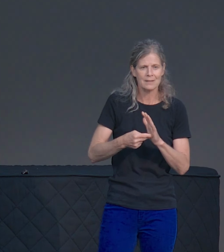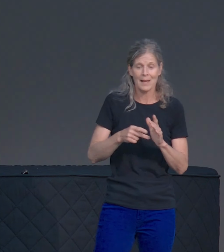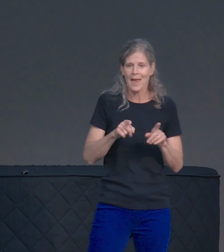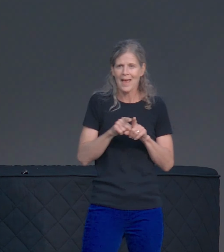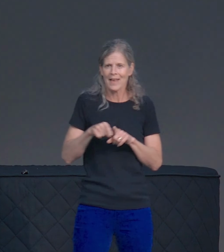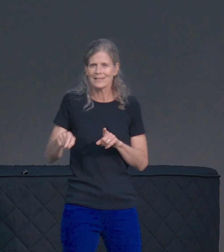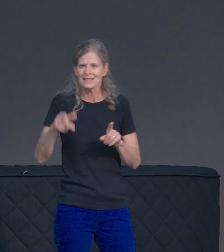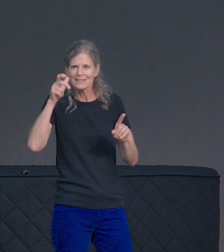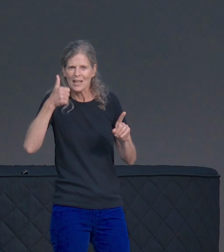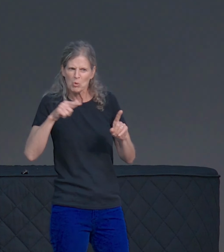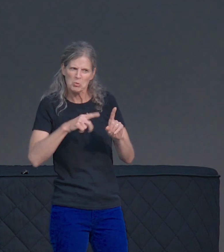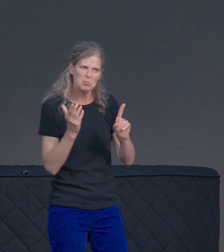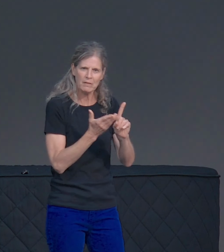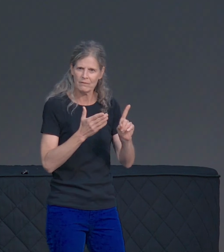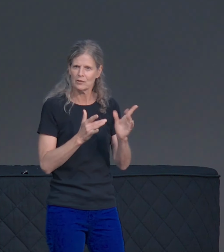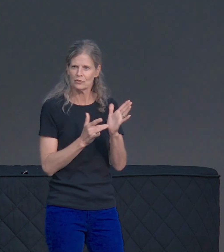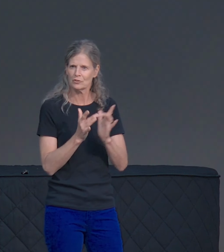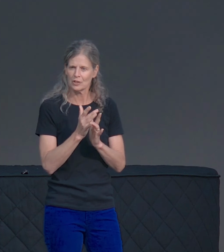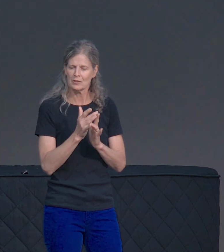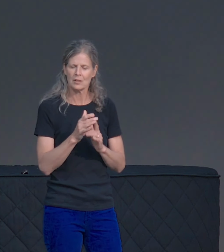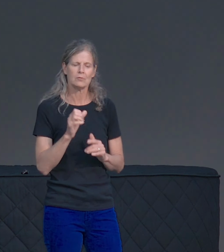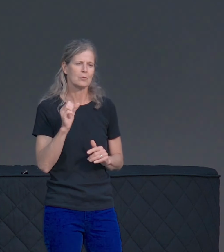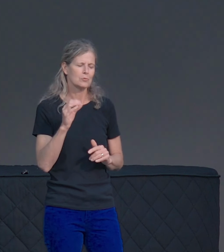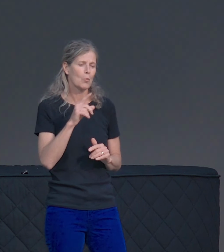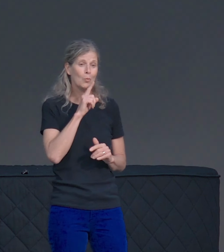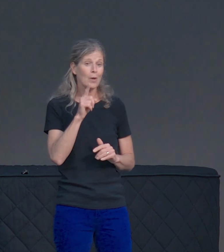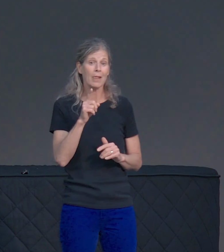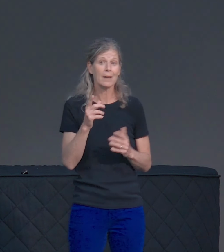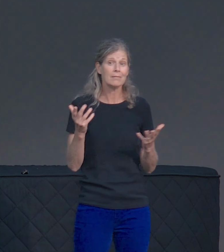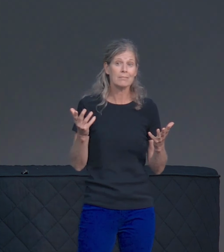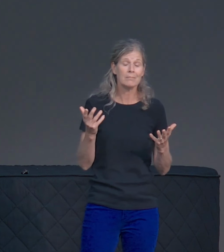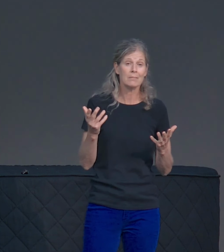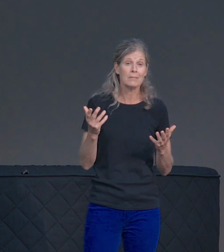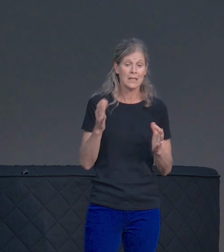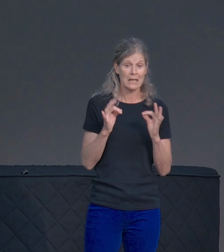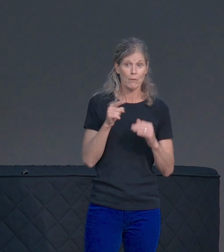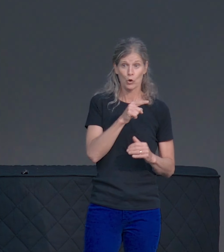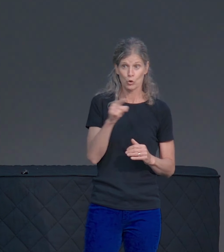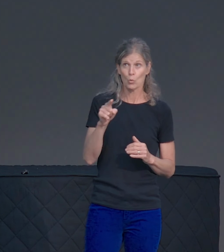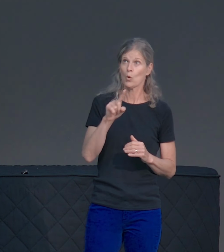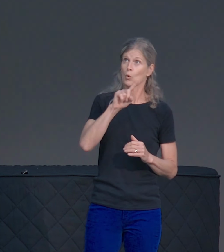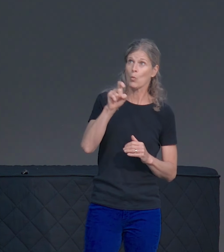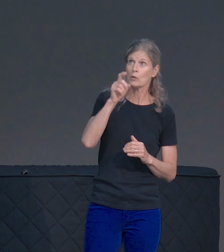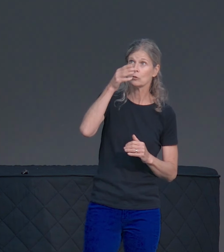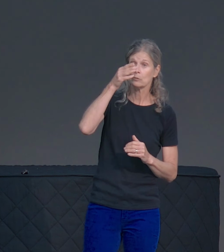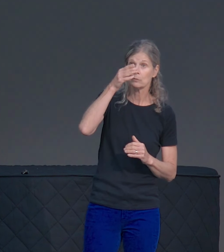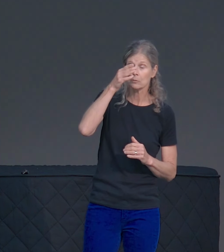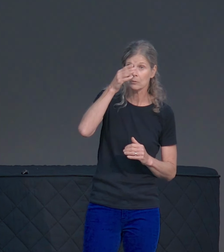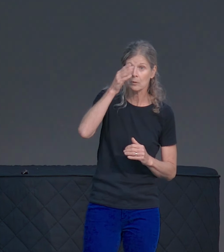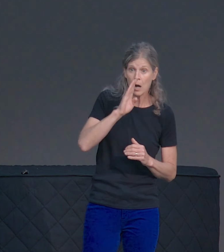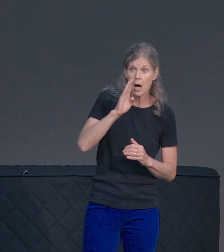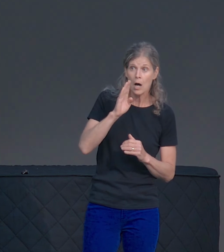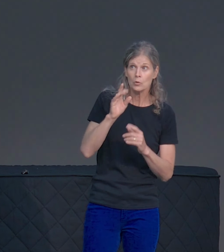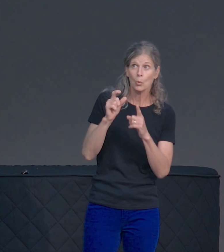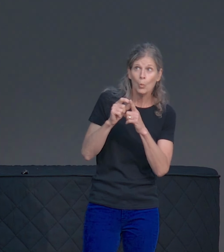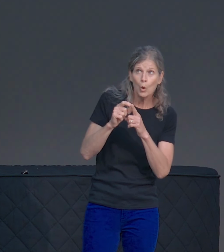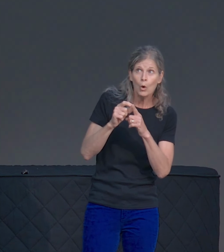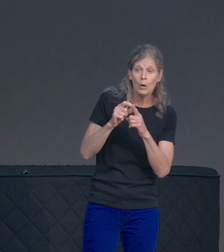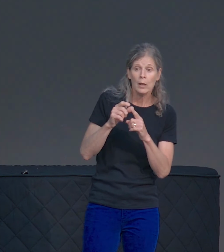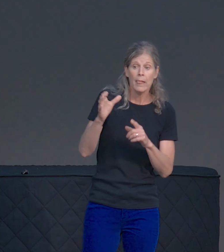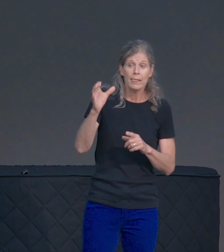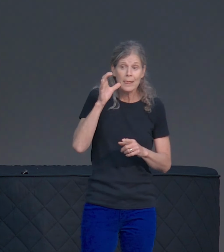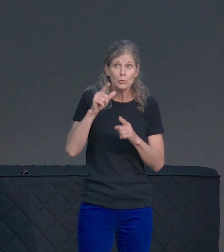Jesus. It comes down to this. Question God's word, listen to lies, and